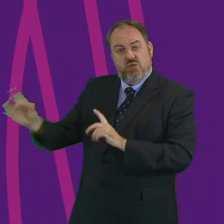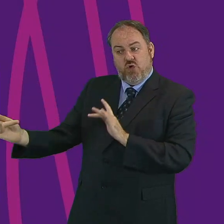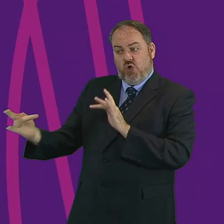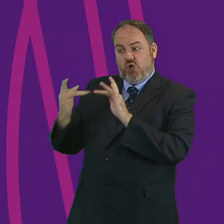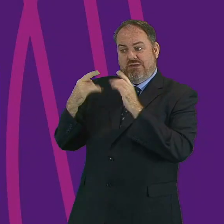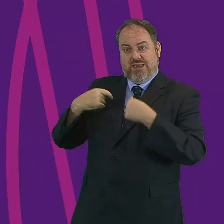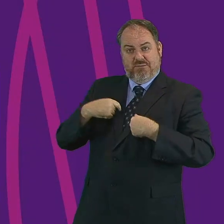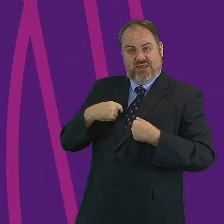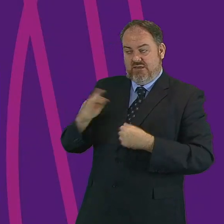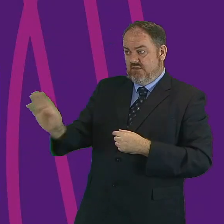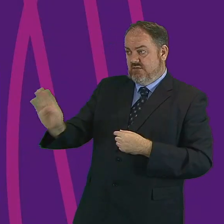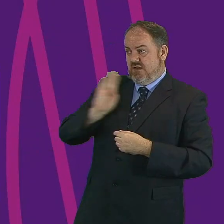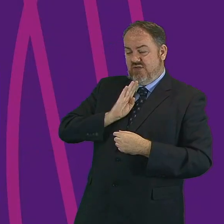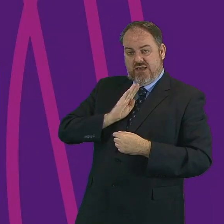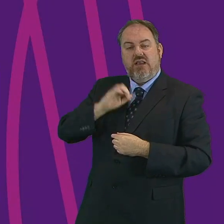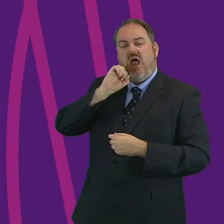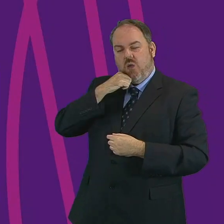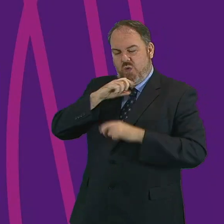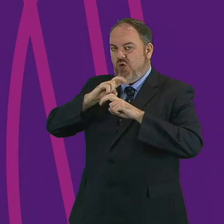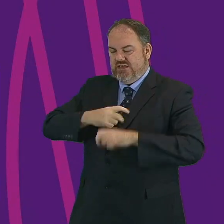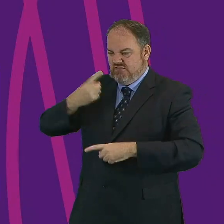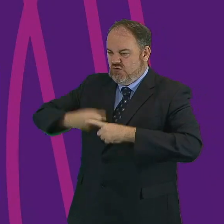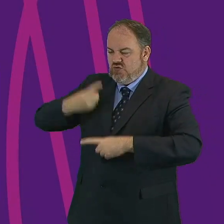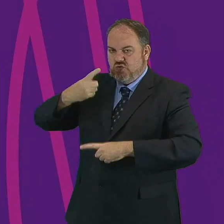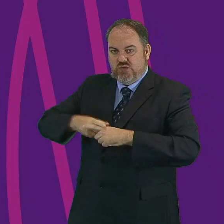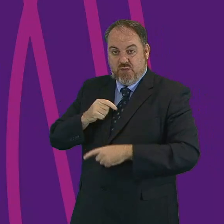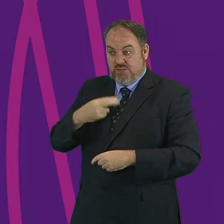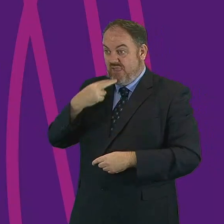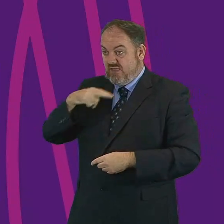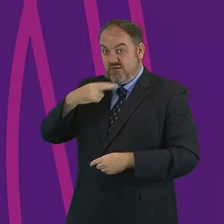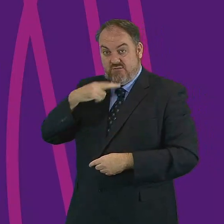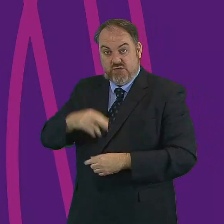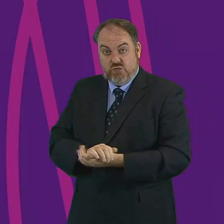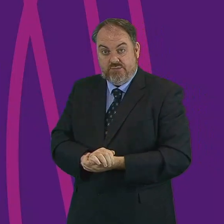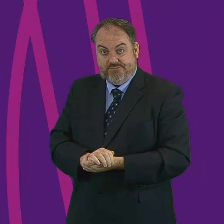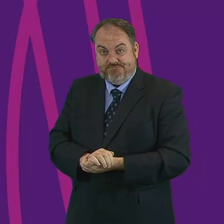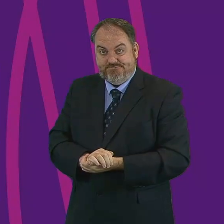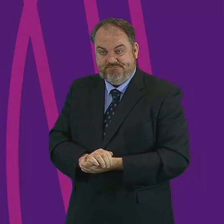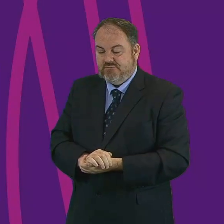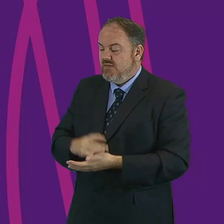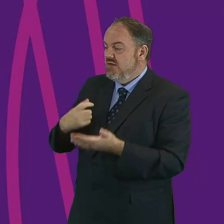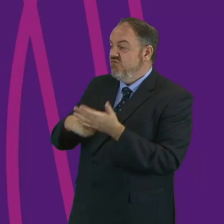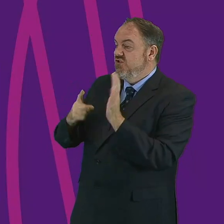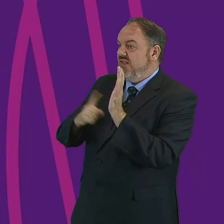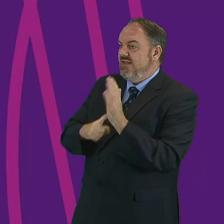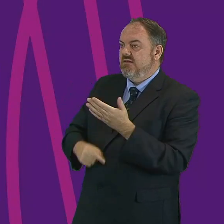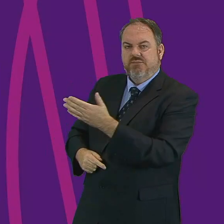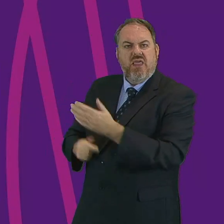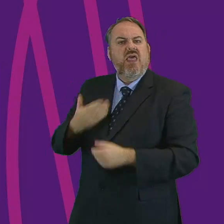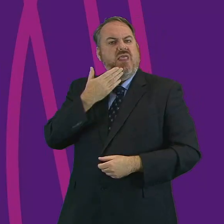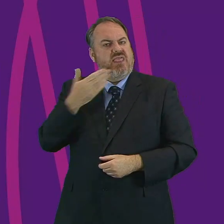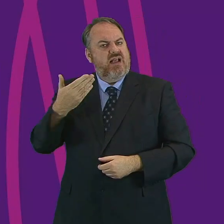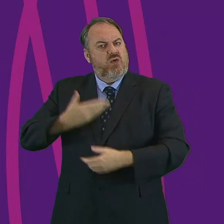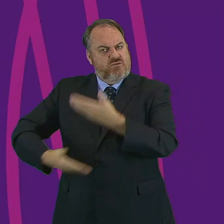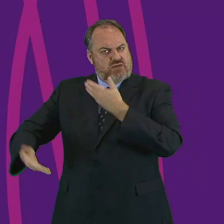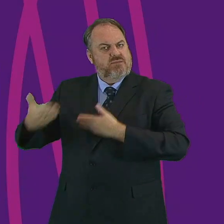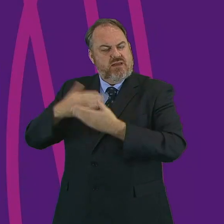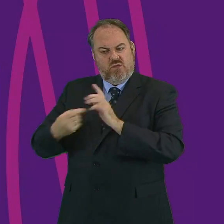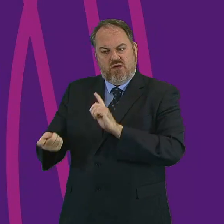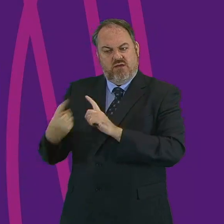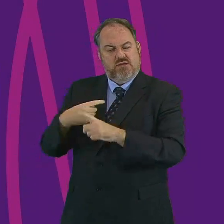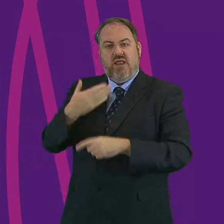that I personally look into this as a matter of urgency this afternoon. Richard Leonard. Thank you, and thanks for that answer, and I certainly will pass